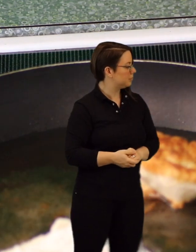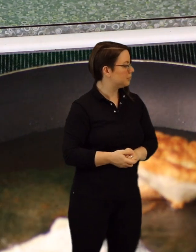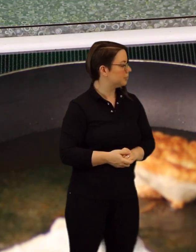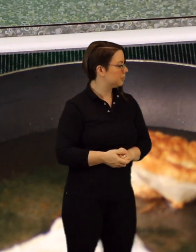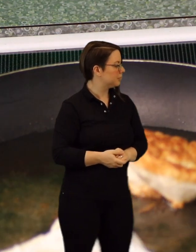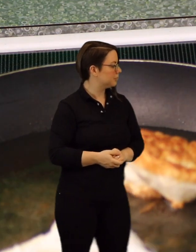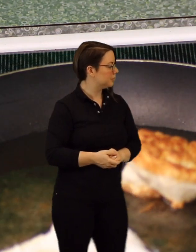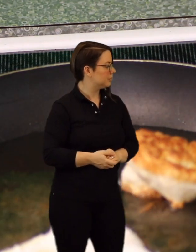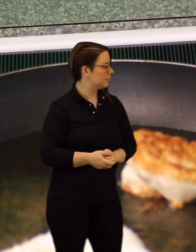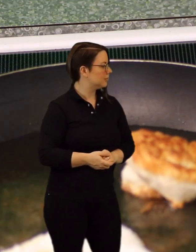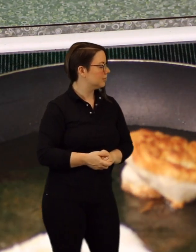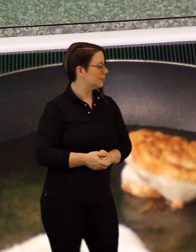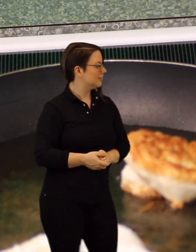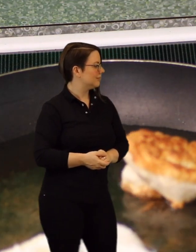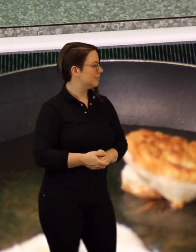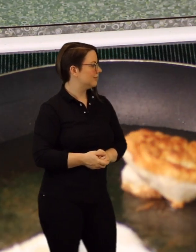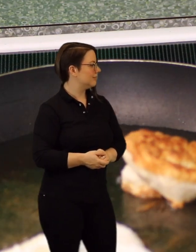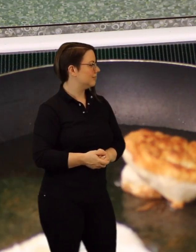Same thing. I'm just going to keep